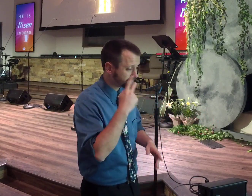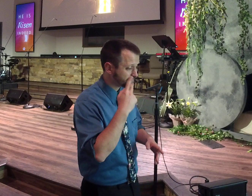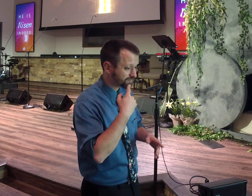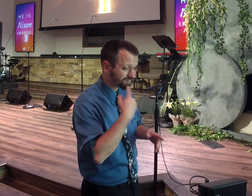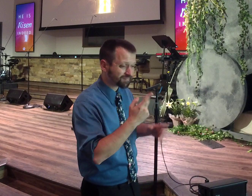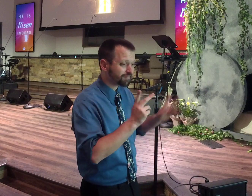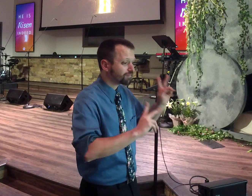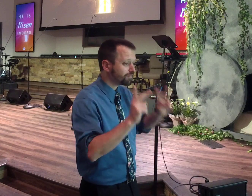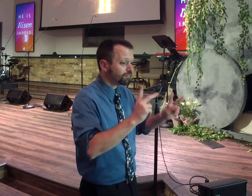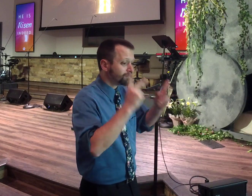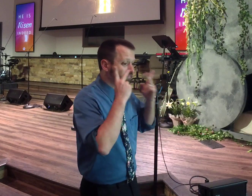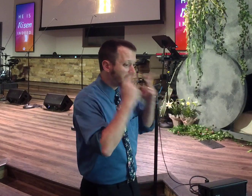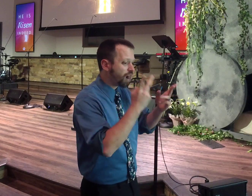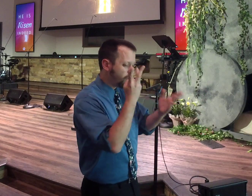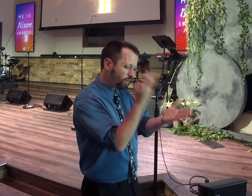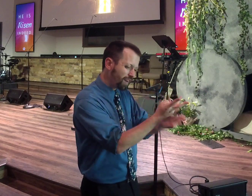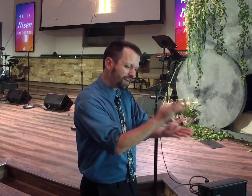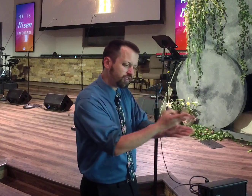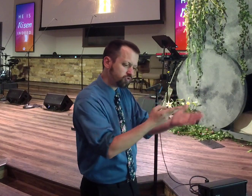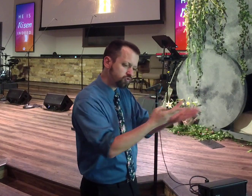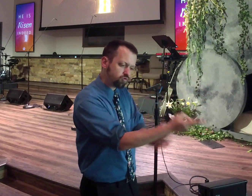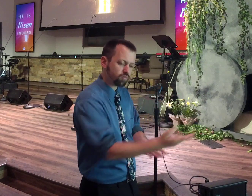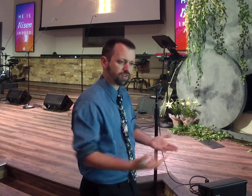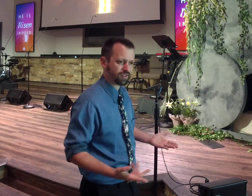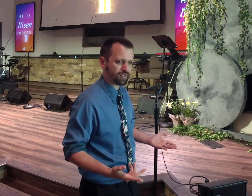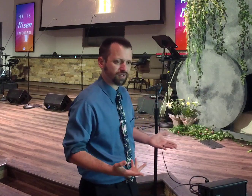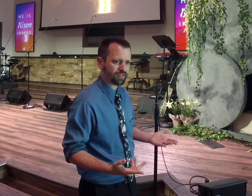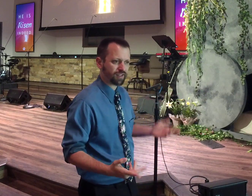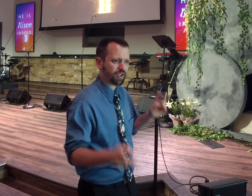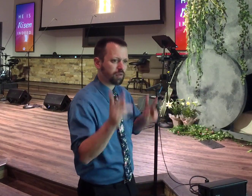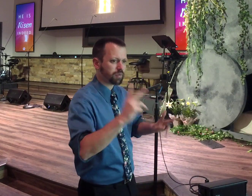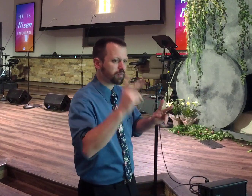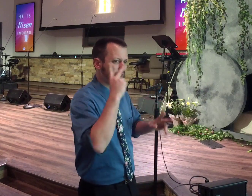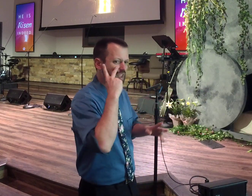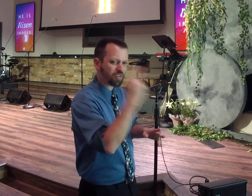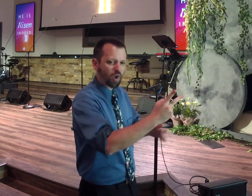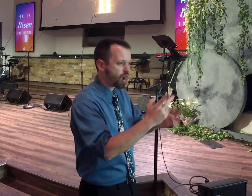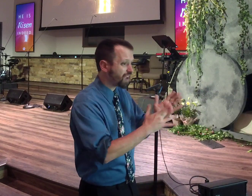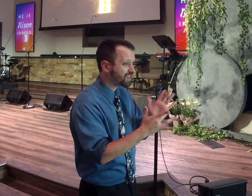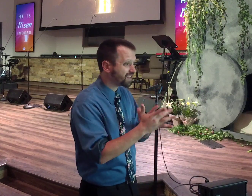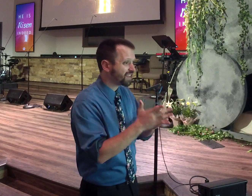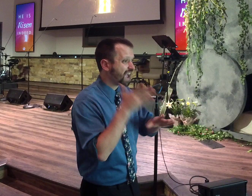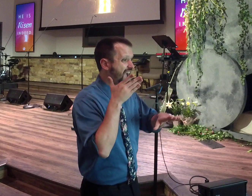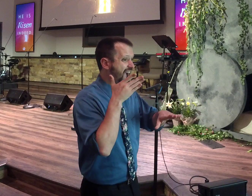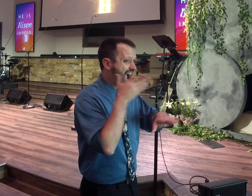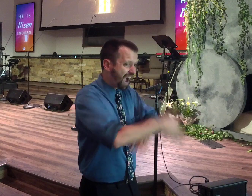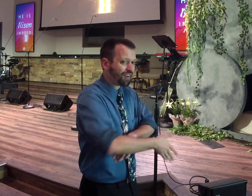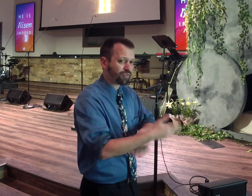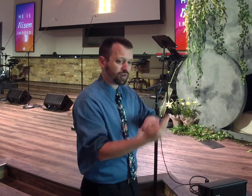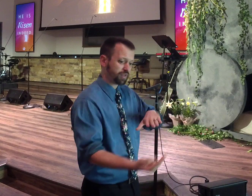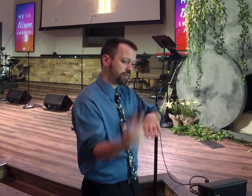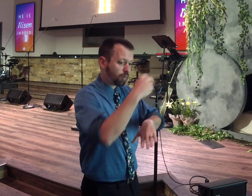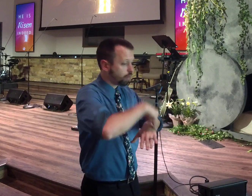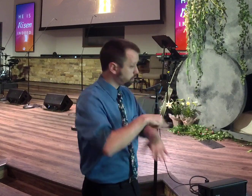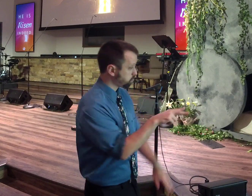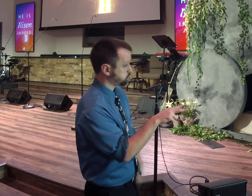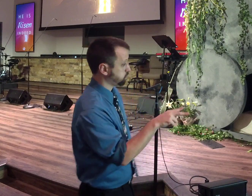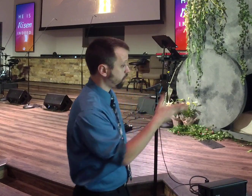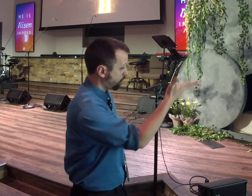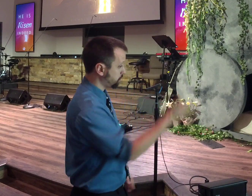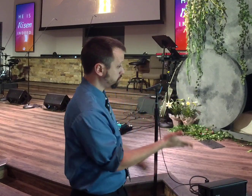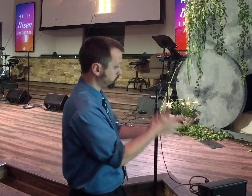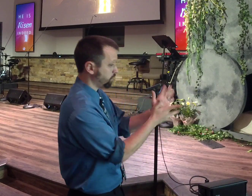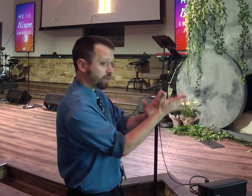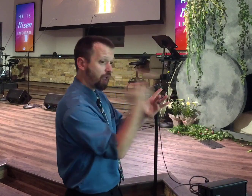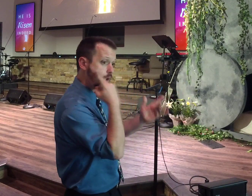of Christ's resurrection. He's saying, hey, there are people that saw Jesus after he rose from the grave.